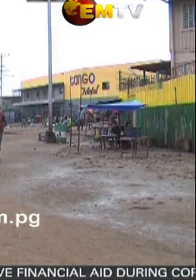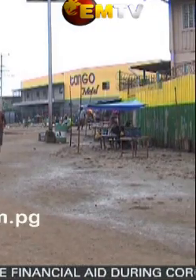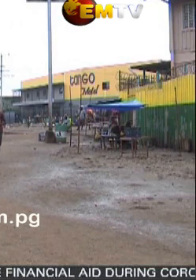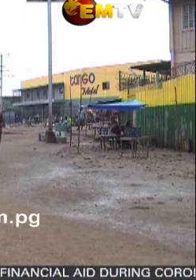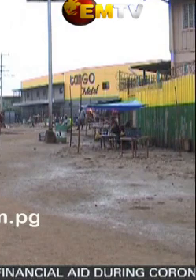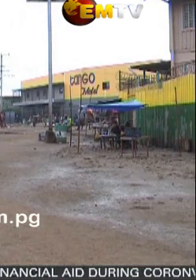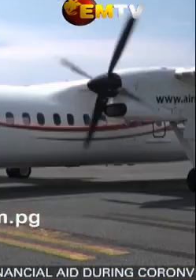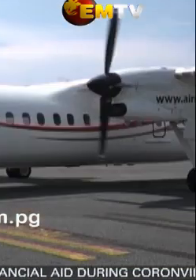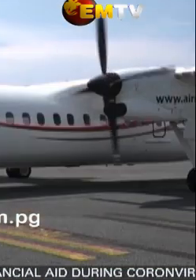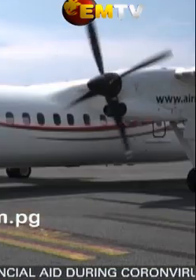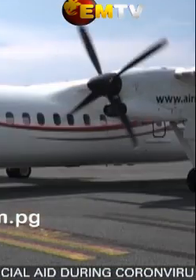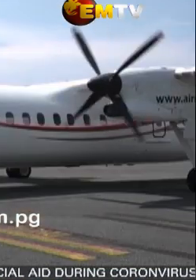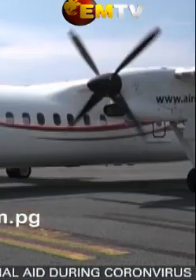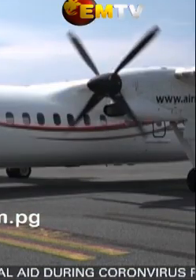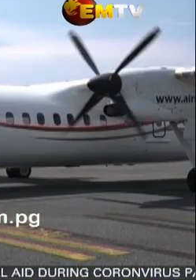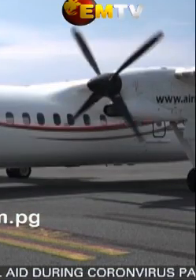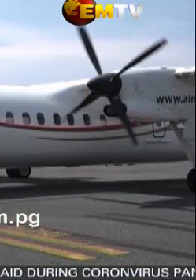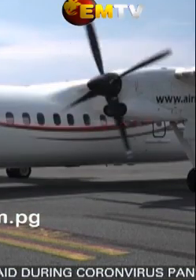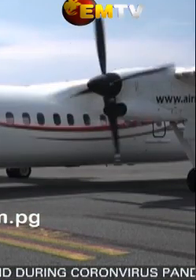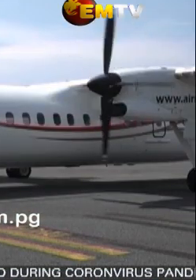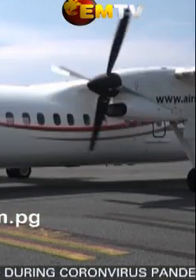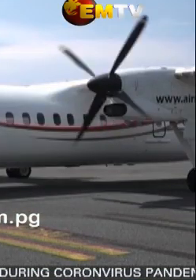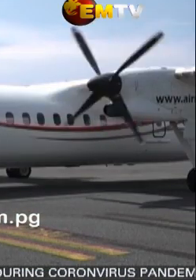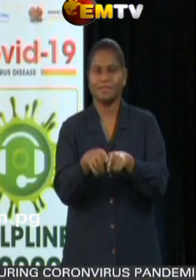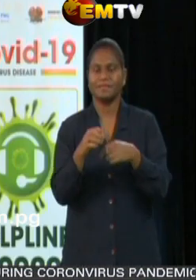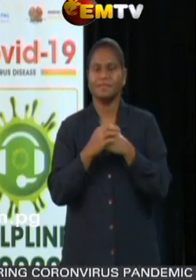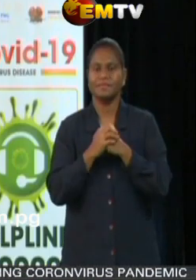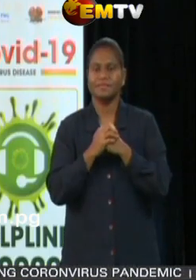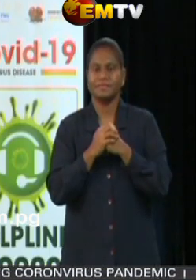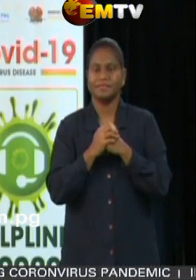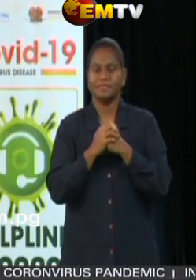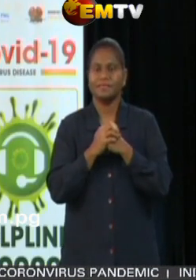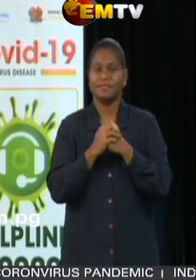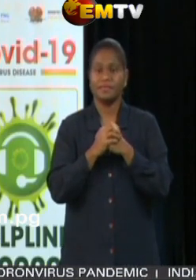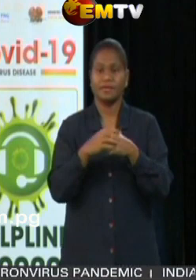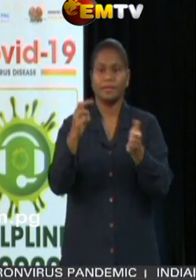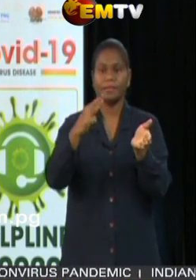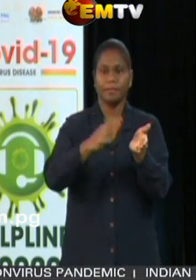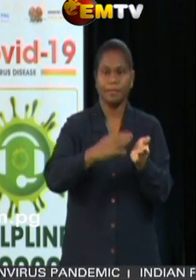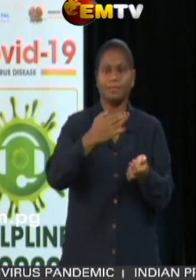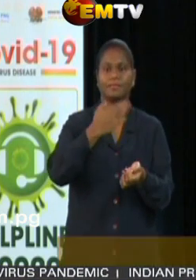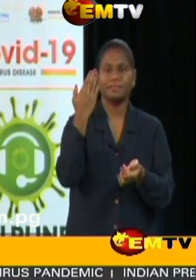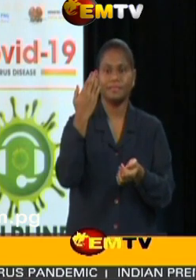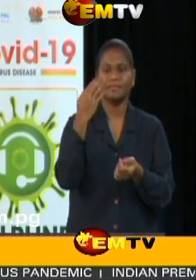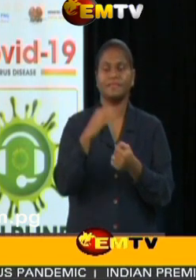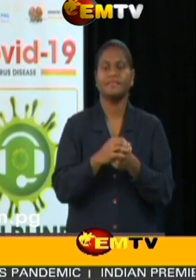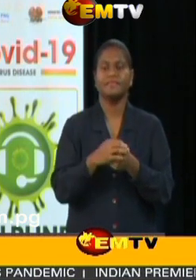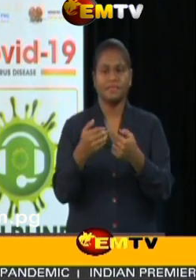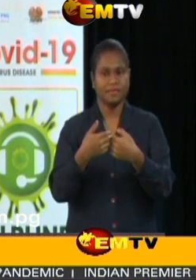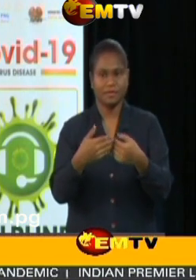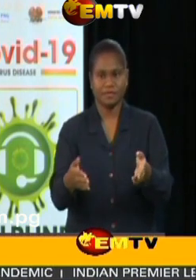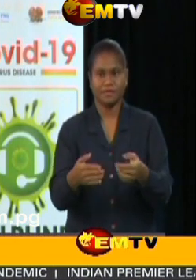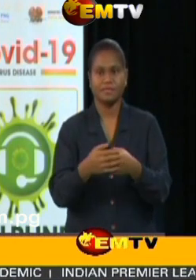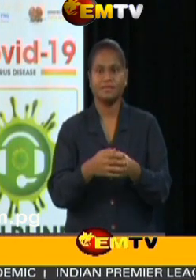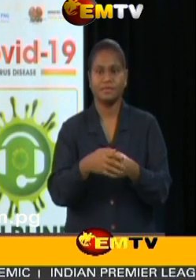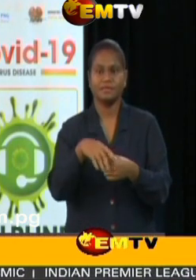This will include heightened security and health checks at these airports. On Monday onwards, we are working to ensure